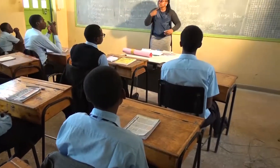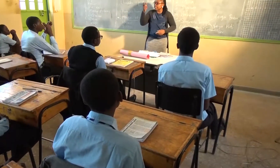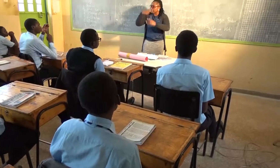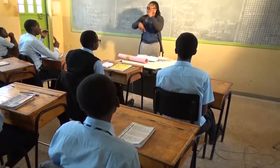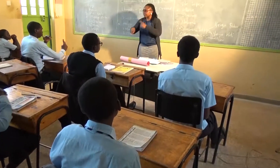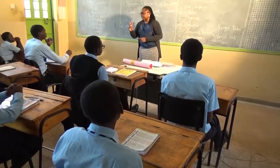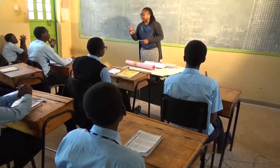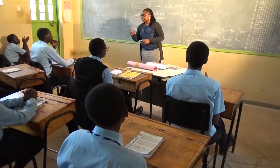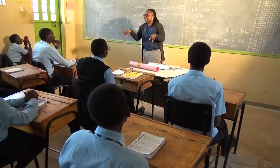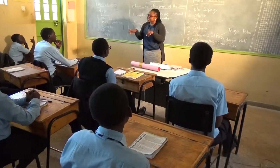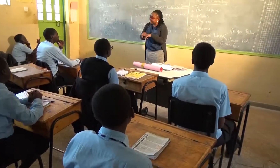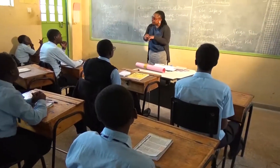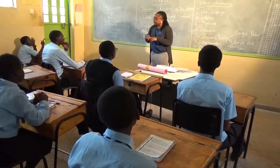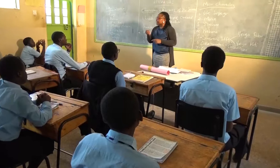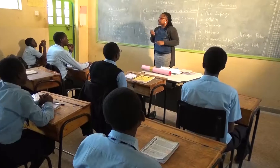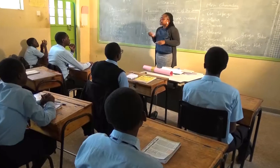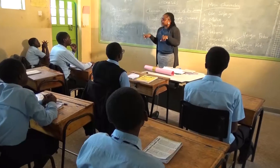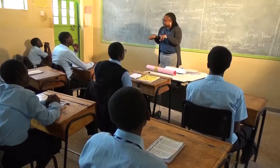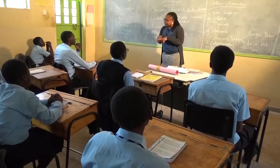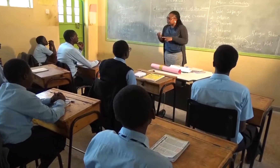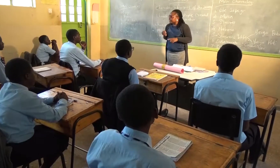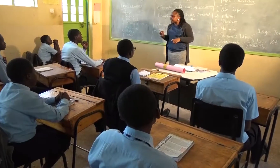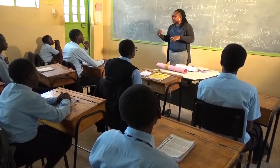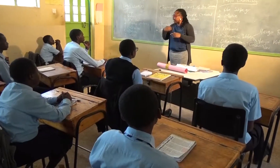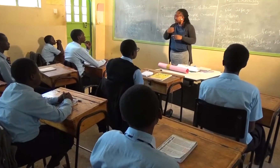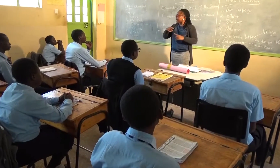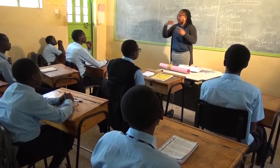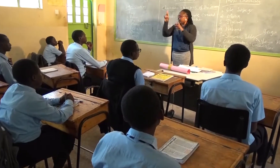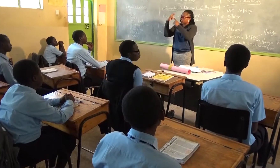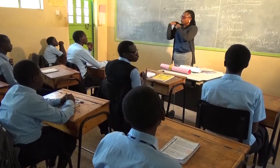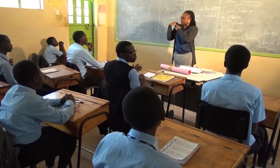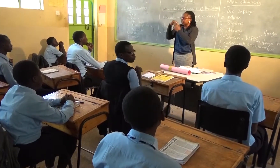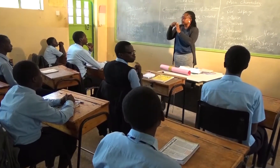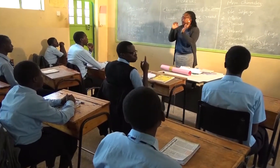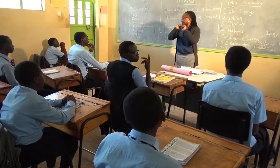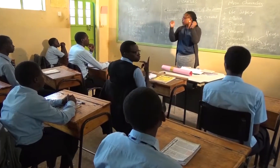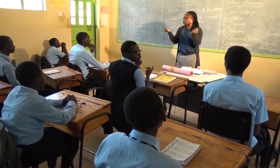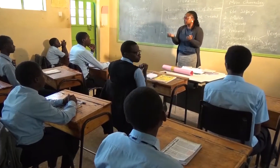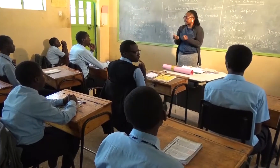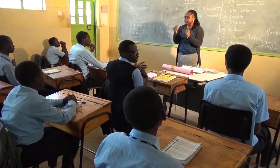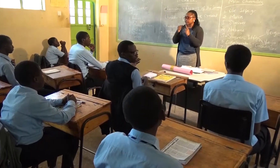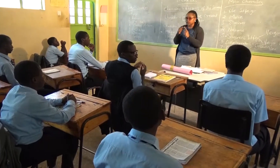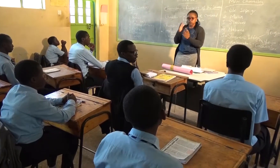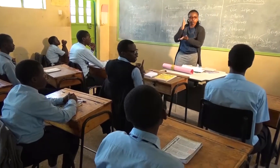the prophetess. Same, she had a role in the society too.